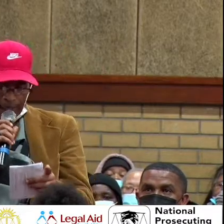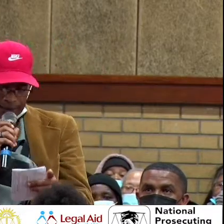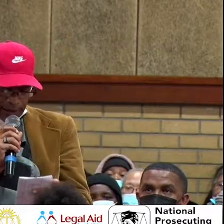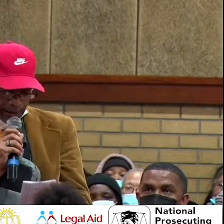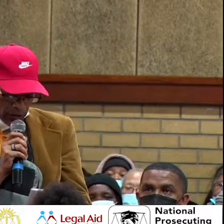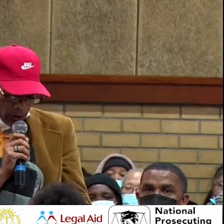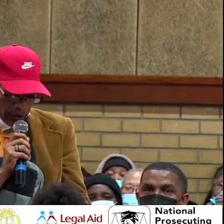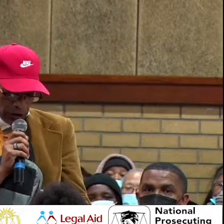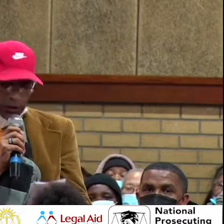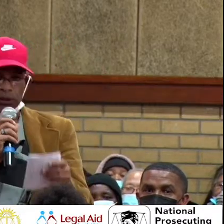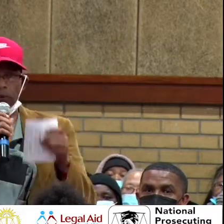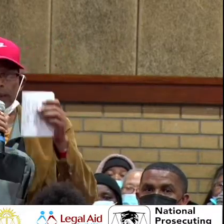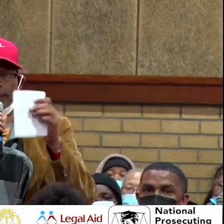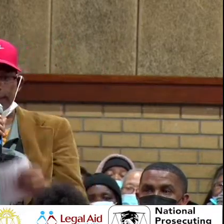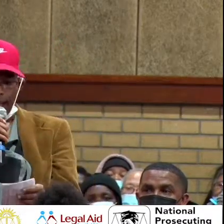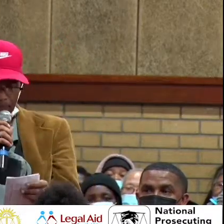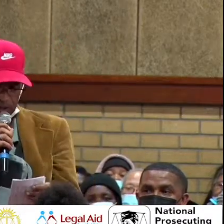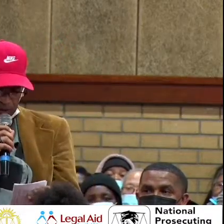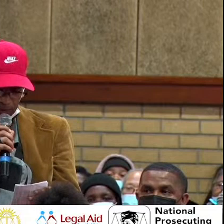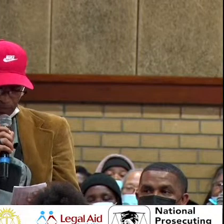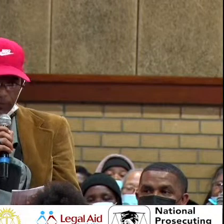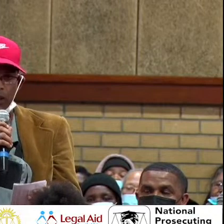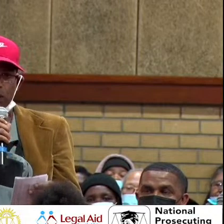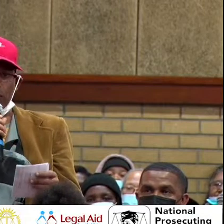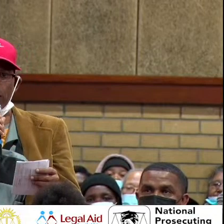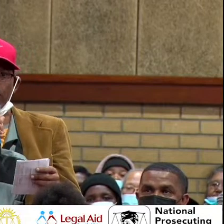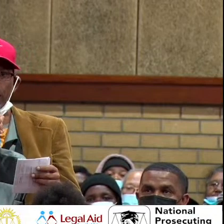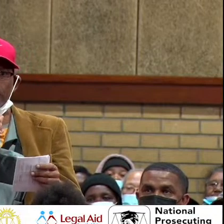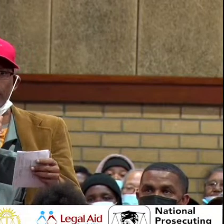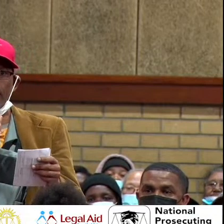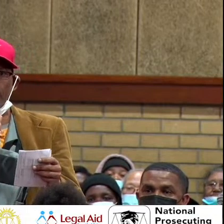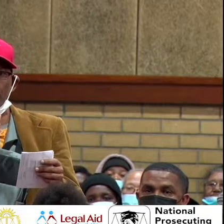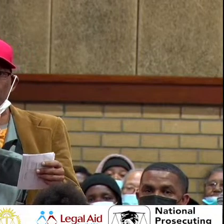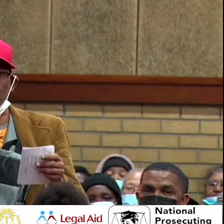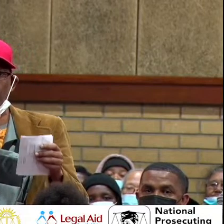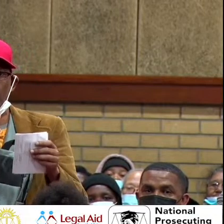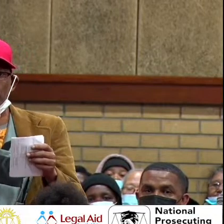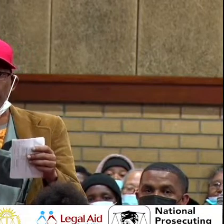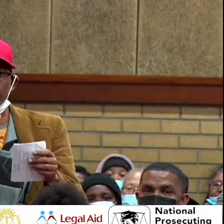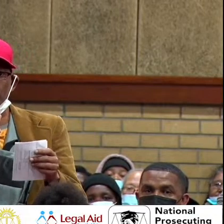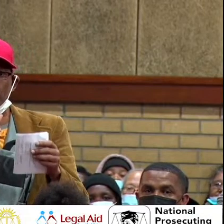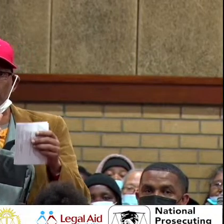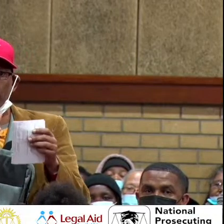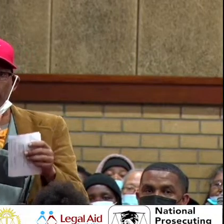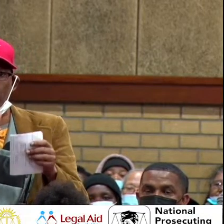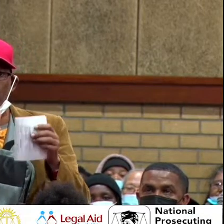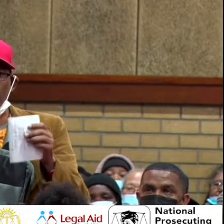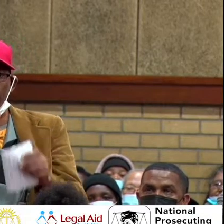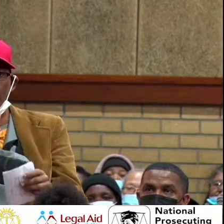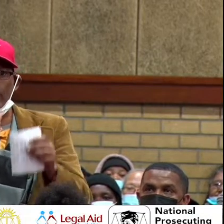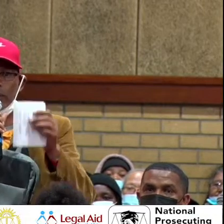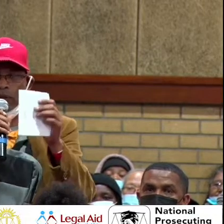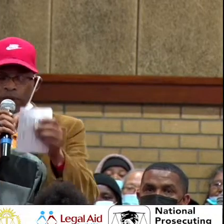Now my second question to the SAPS. General Beaton, I do apologize